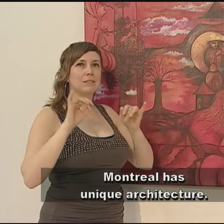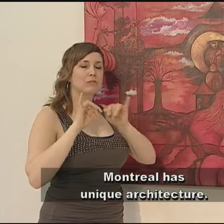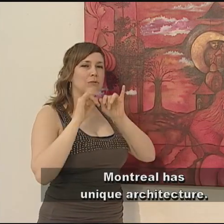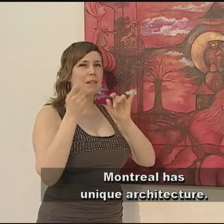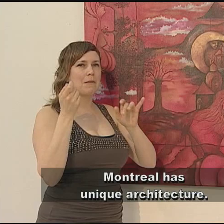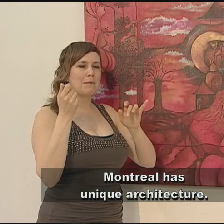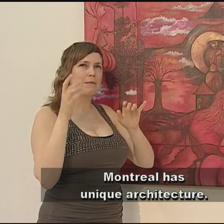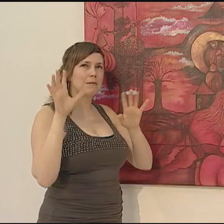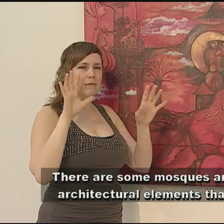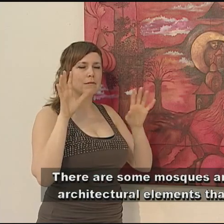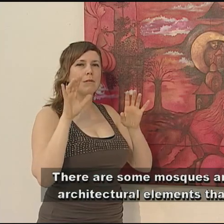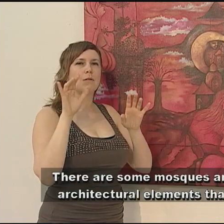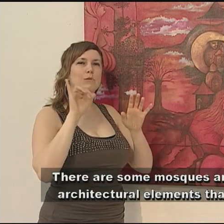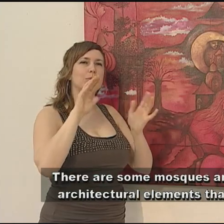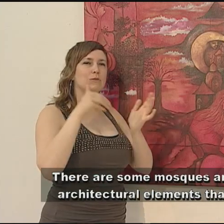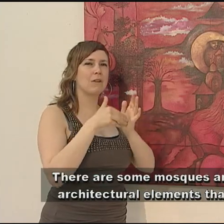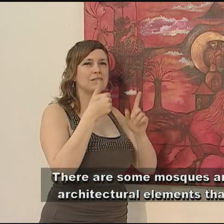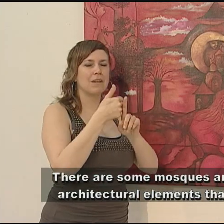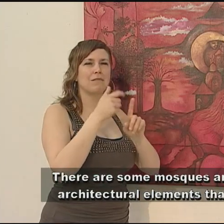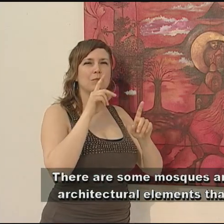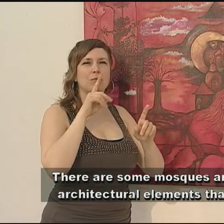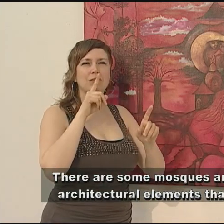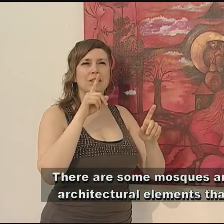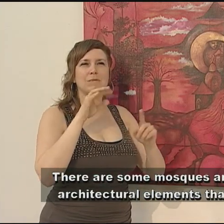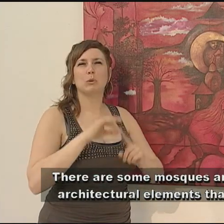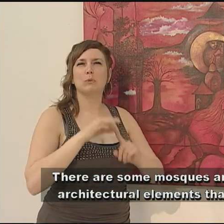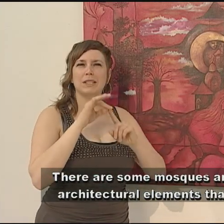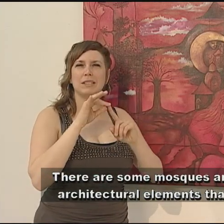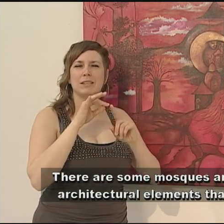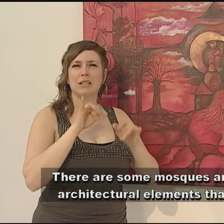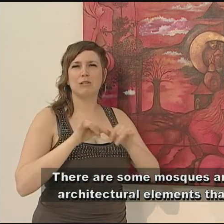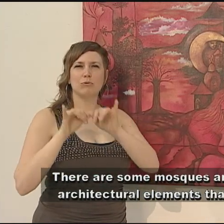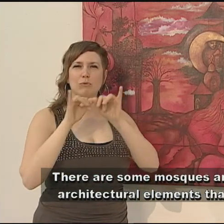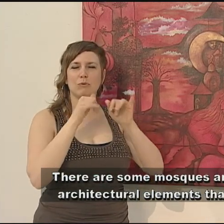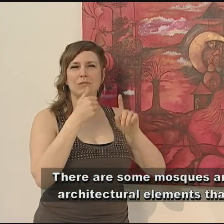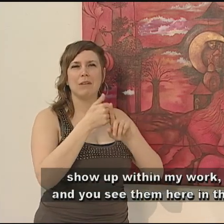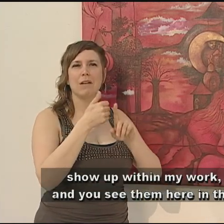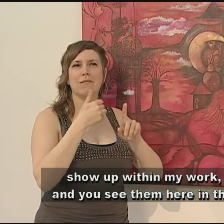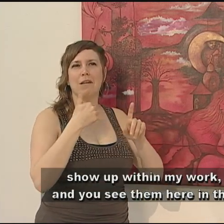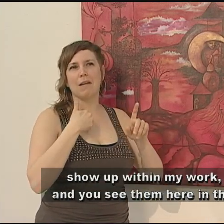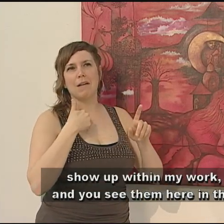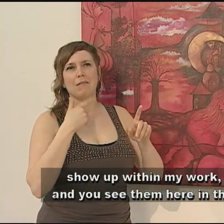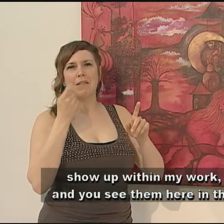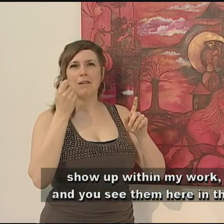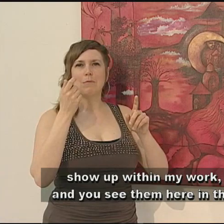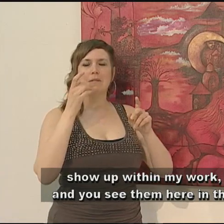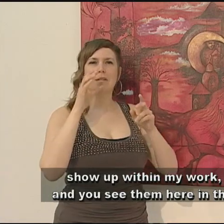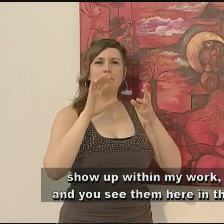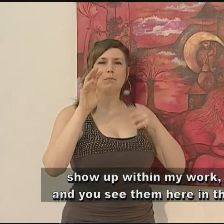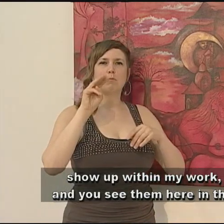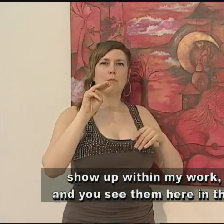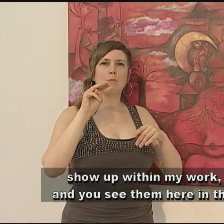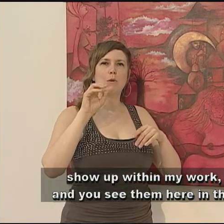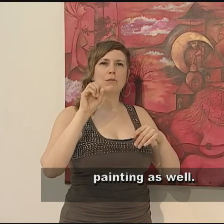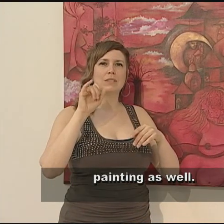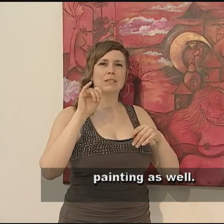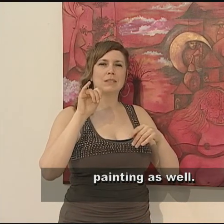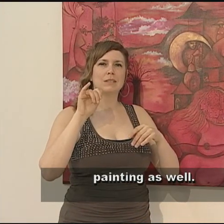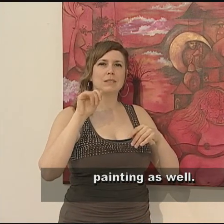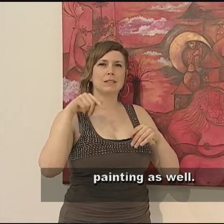Montreal has unique architecture. There are some mosques and architectural elements that show up within my work, and you see them here